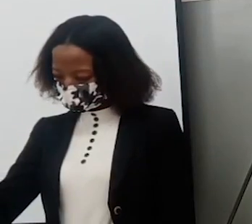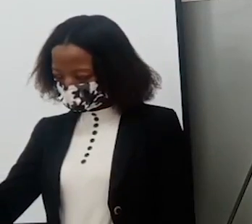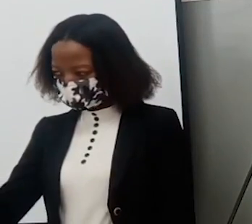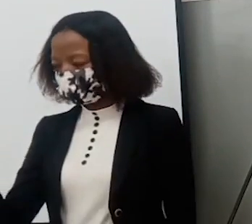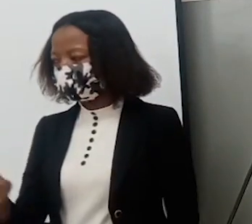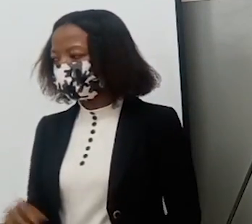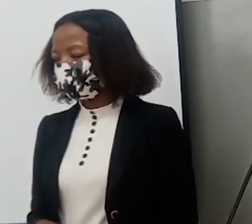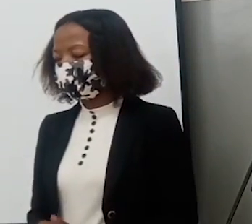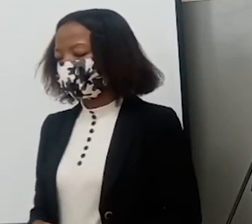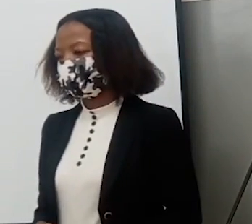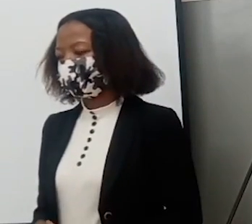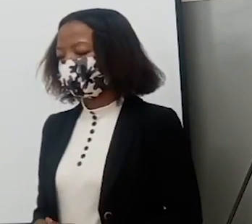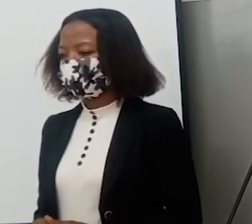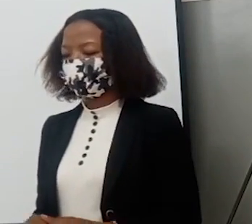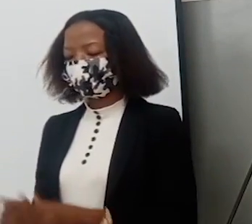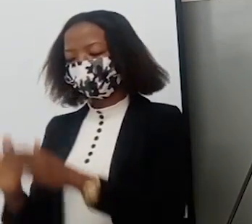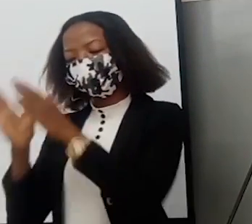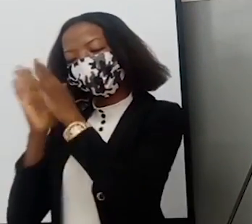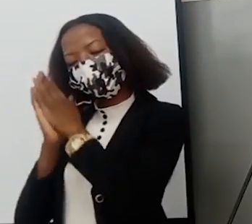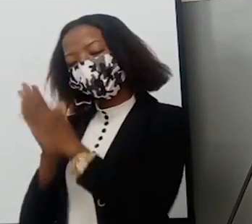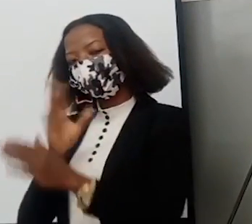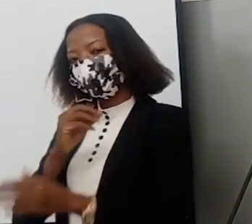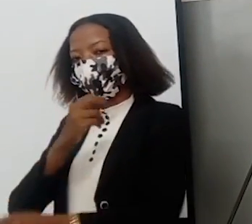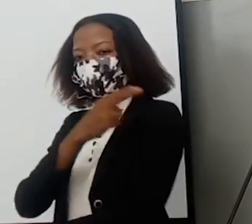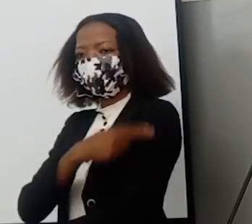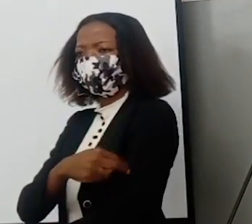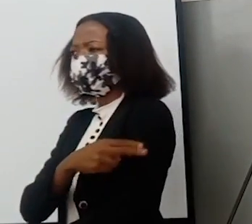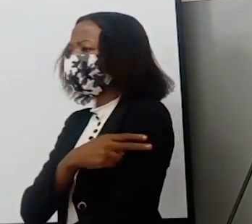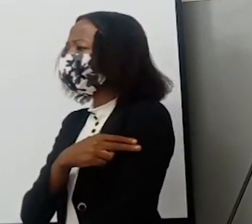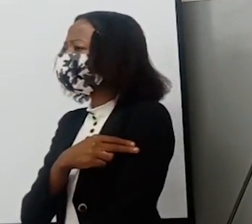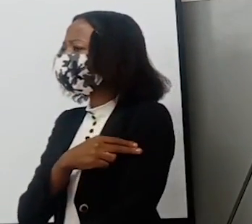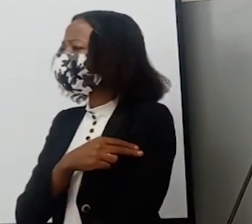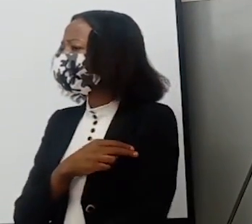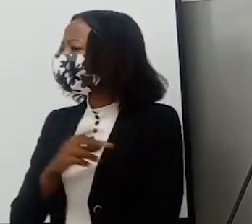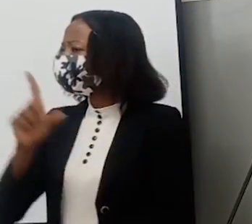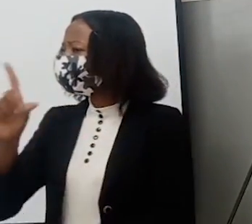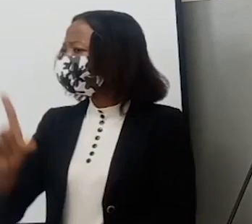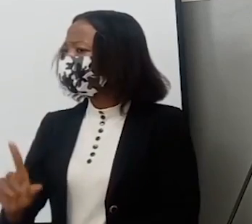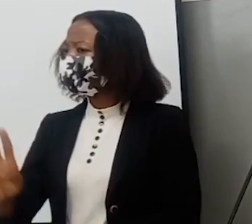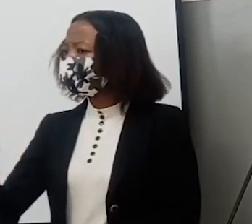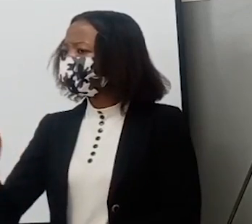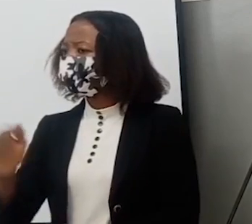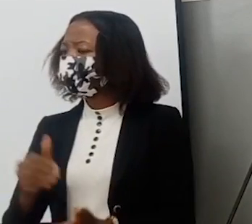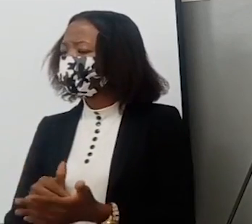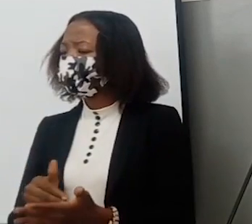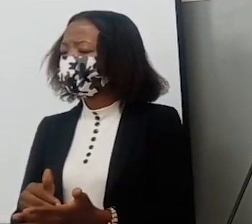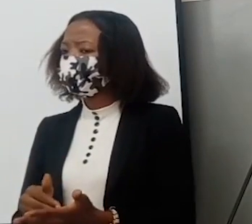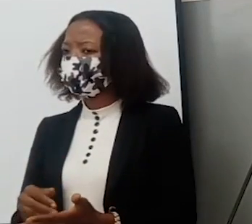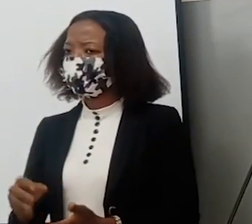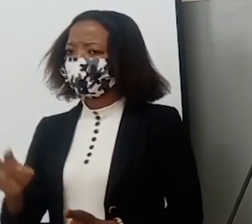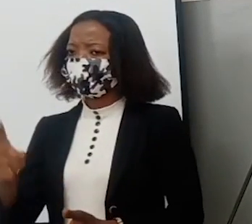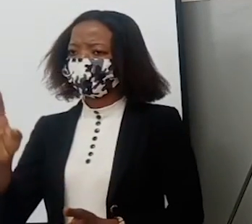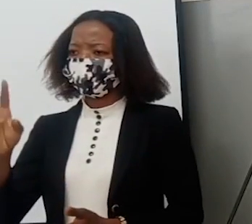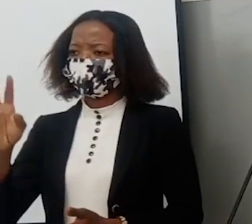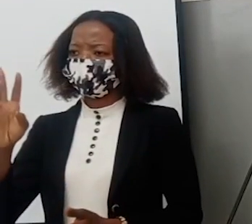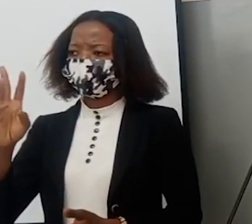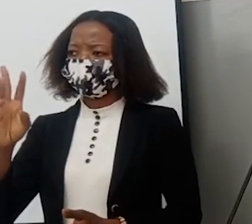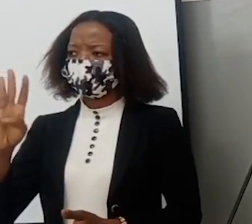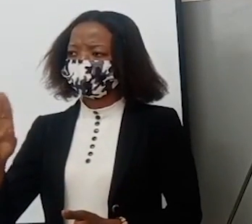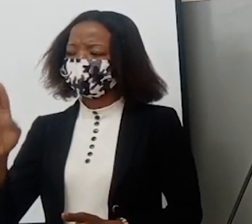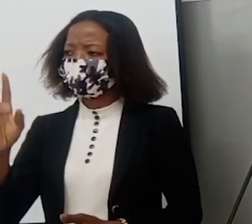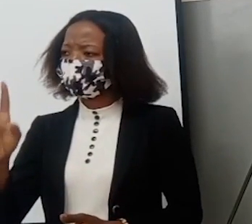beds in treatment centers and care centers, which totaled a little over 400, 46% of those beds were